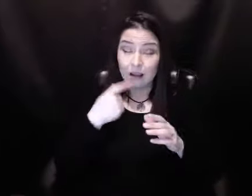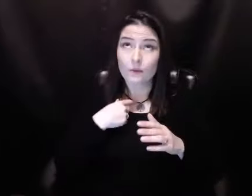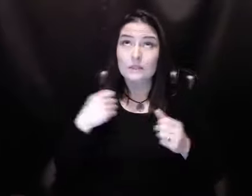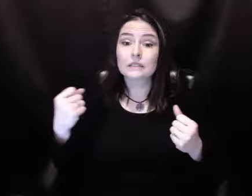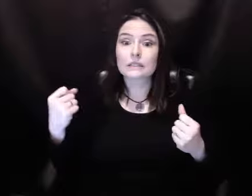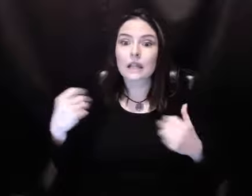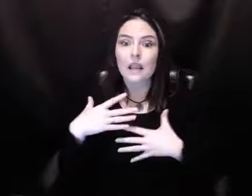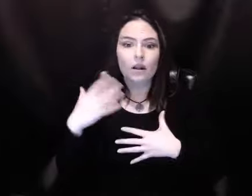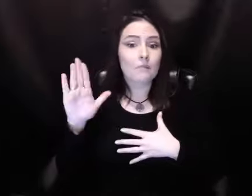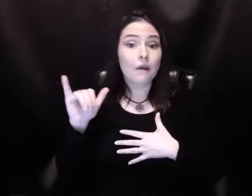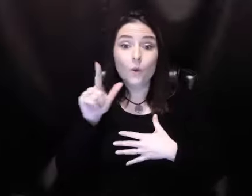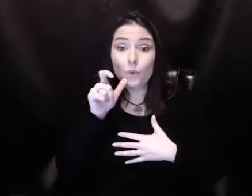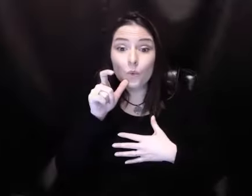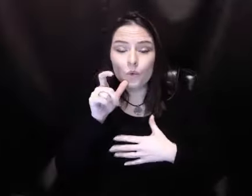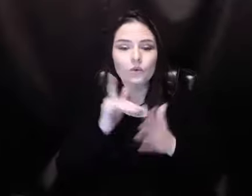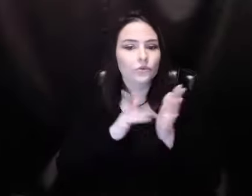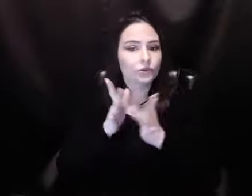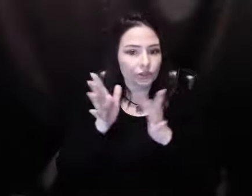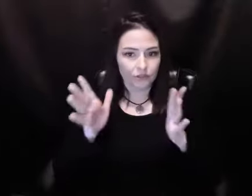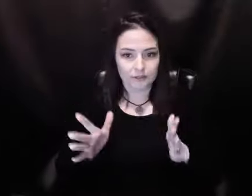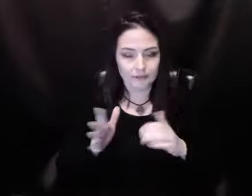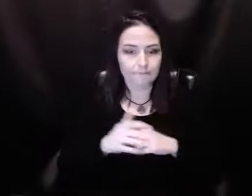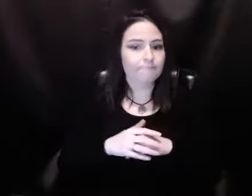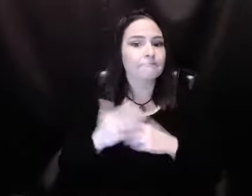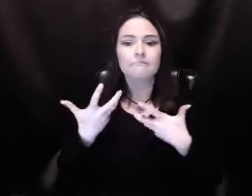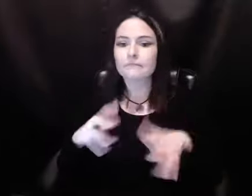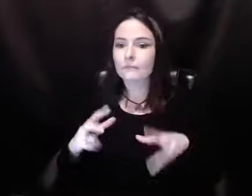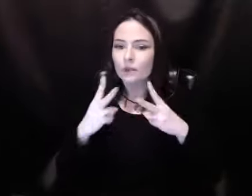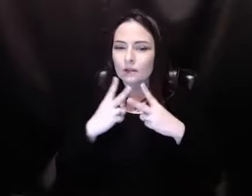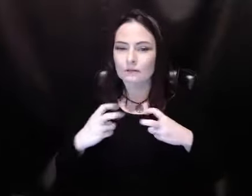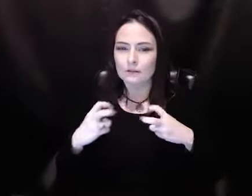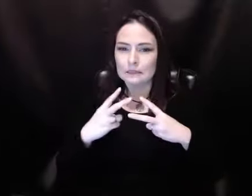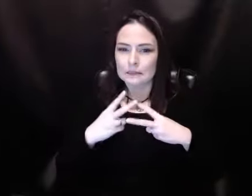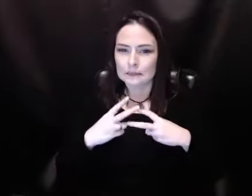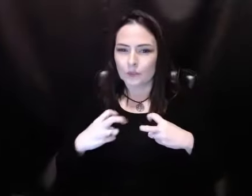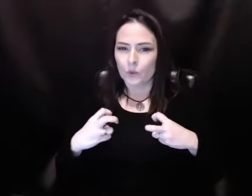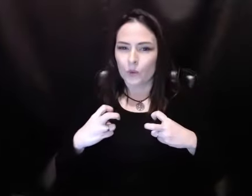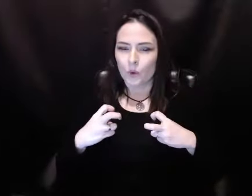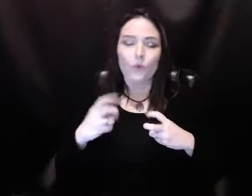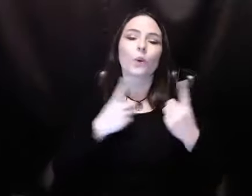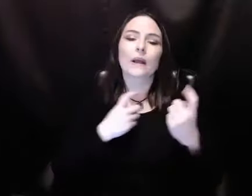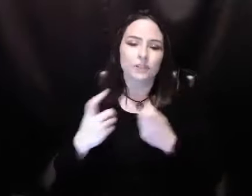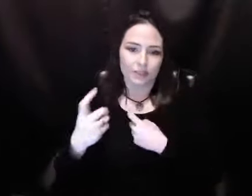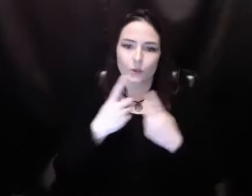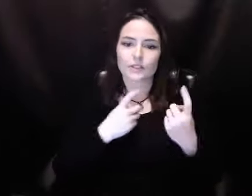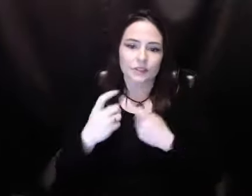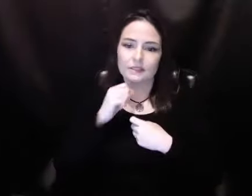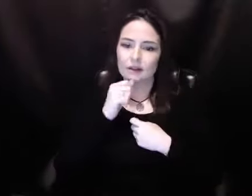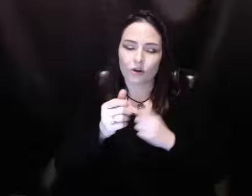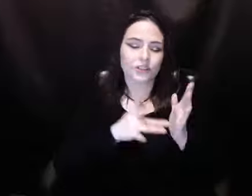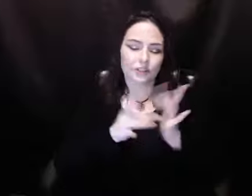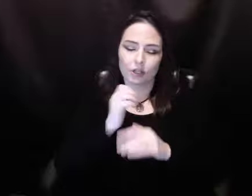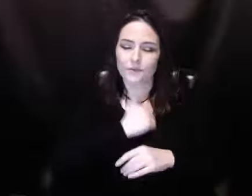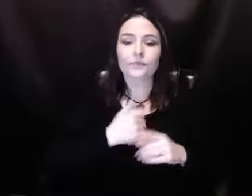always have in my corner, for I believe that the God of my understanding can and will give me the guidance and strength that